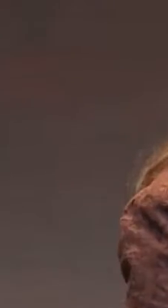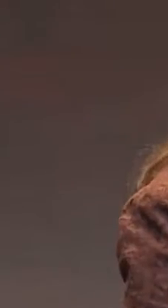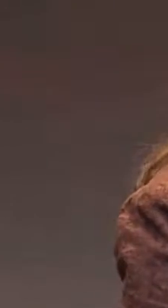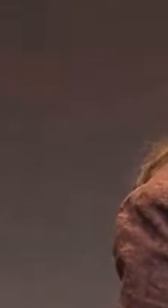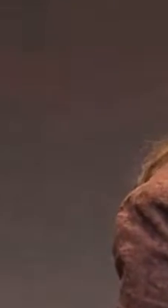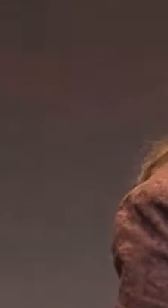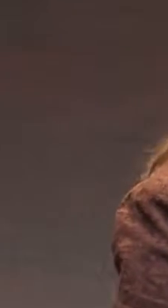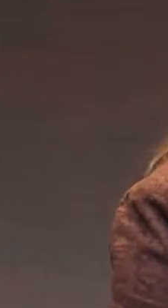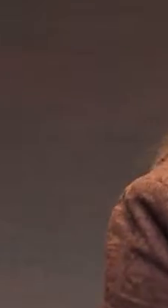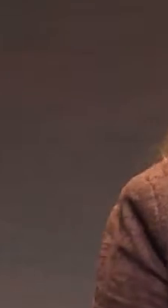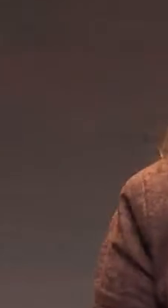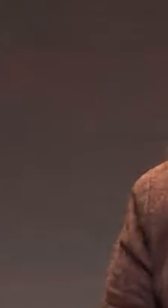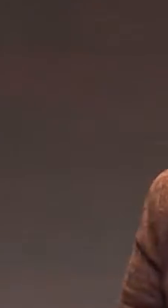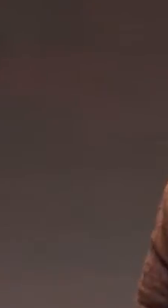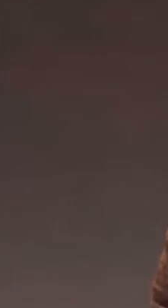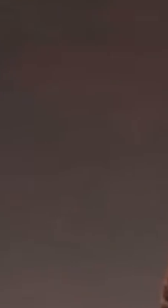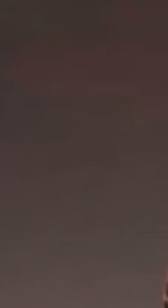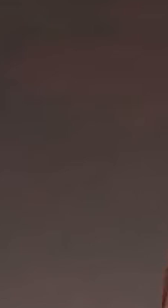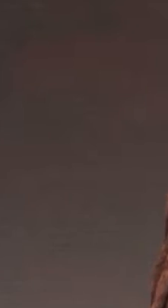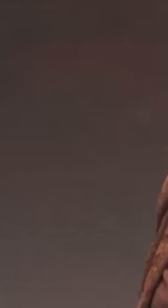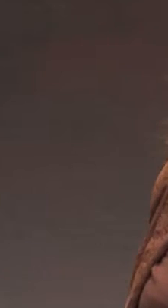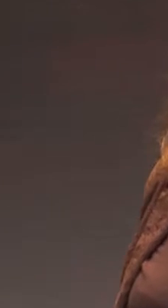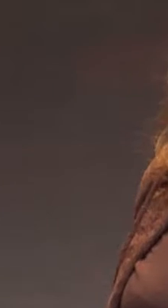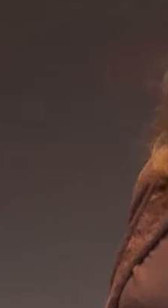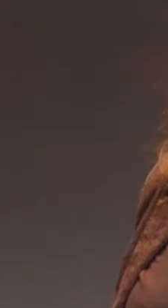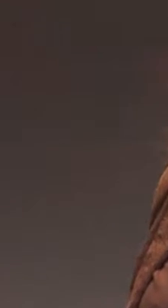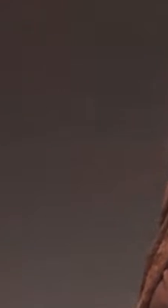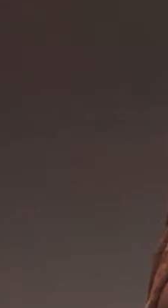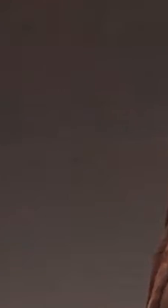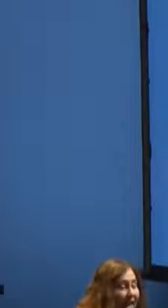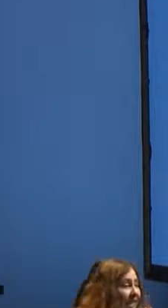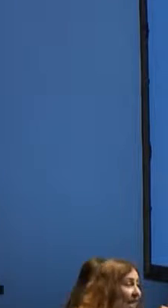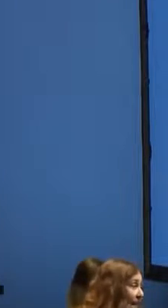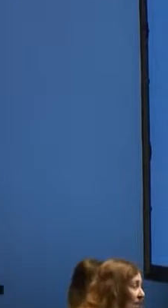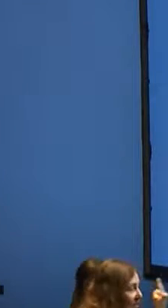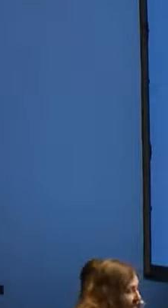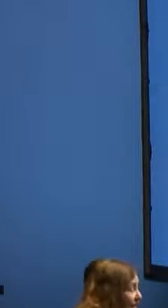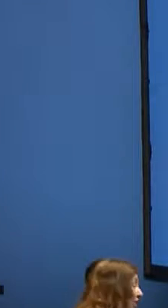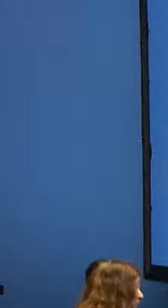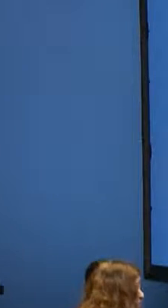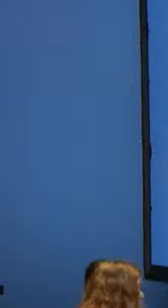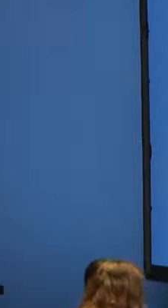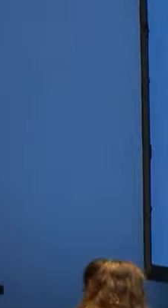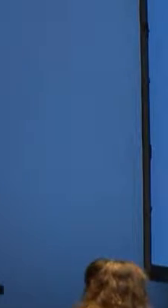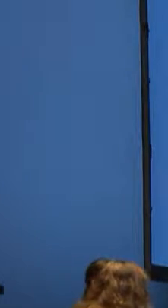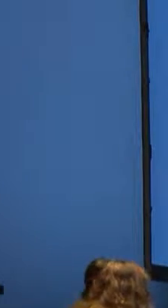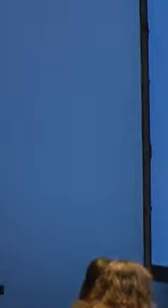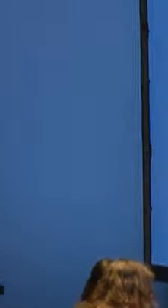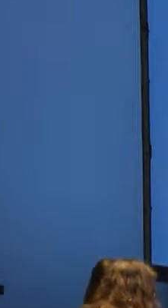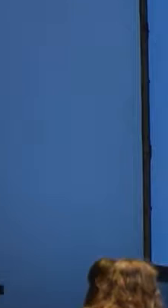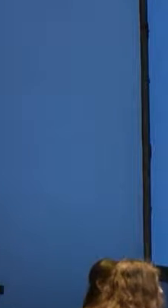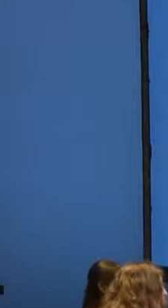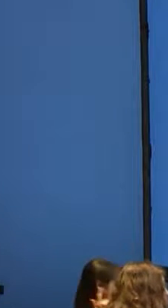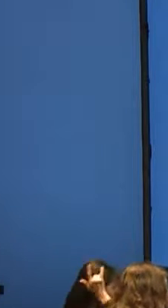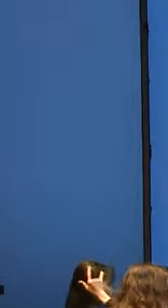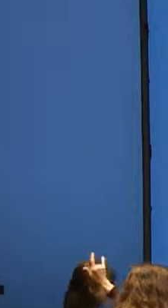you, About putting inside every single person. so I'm using And later on today, we will do